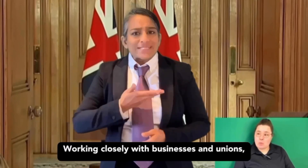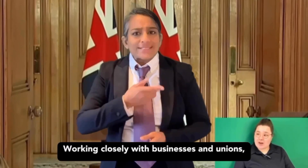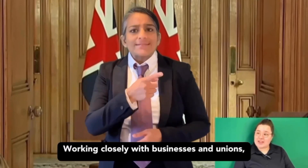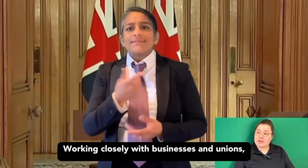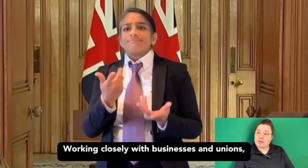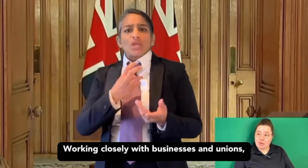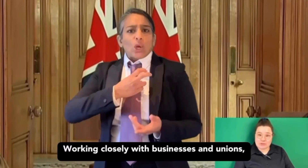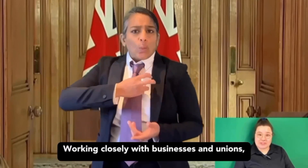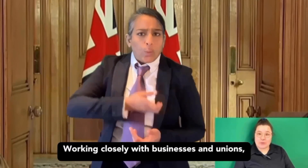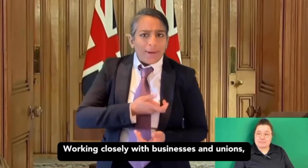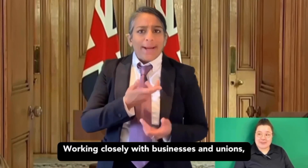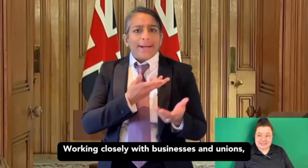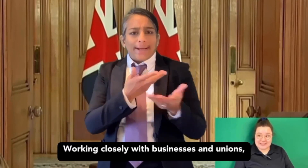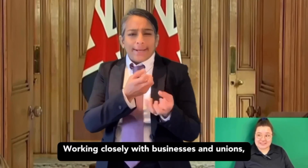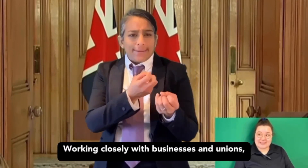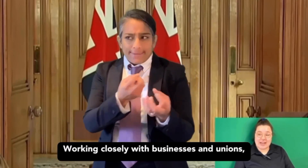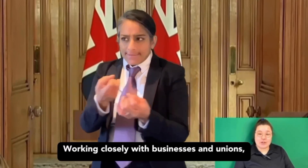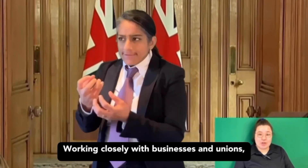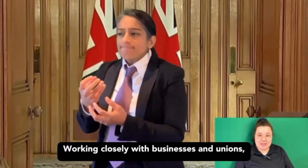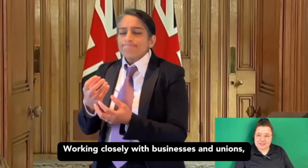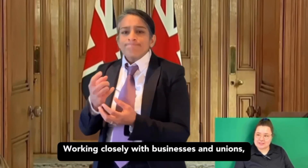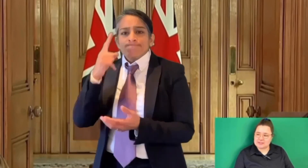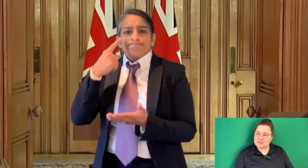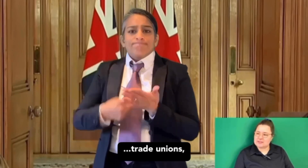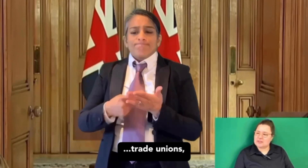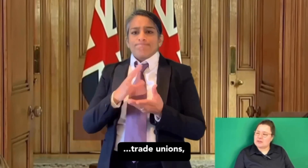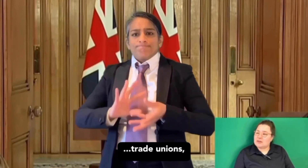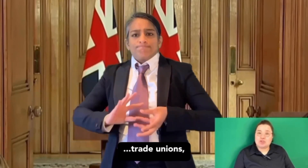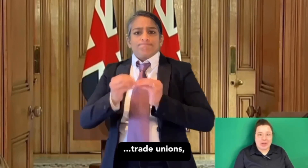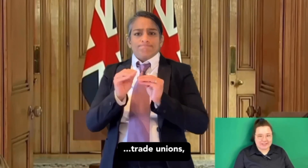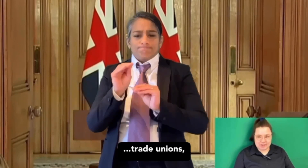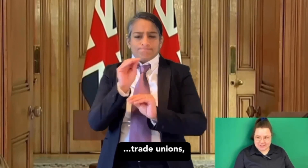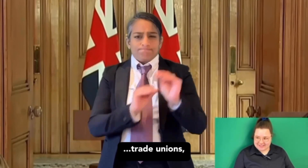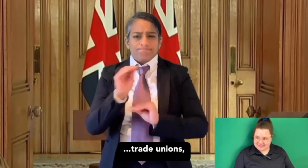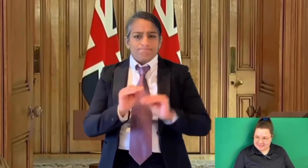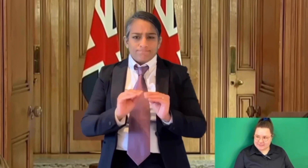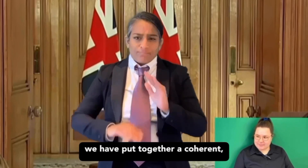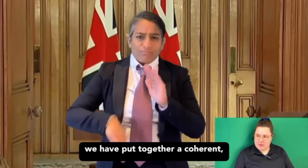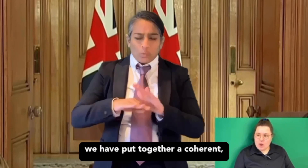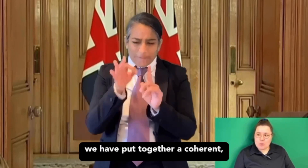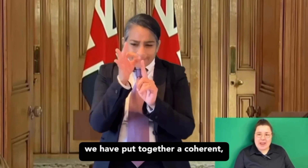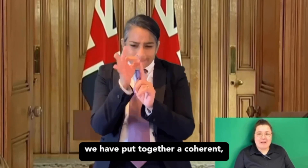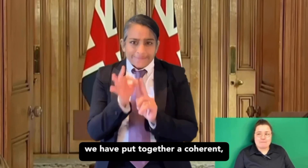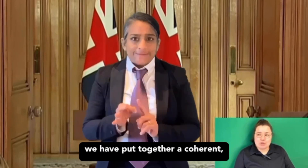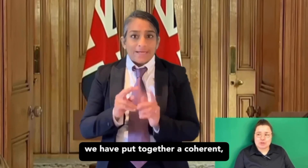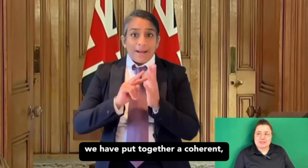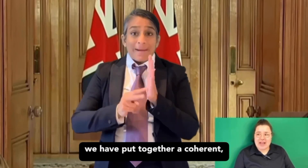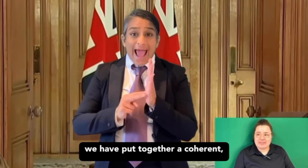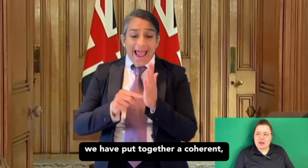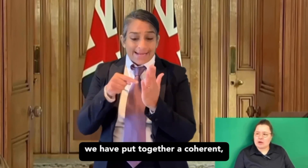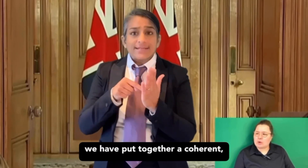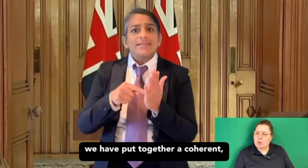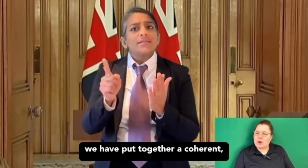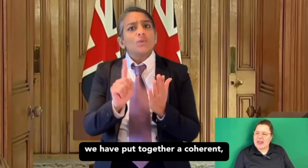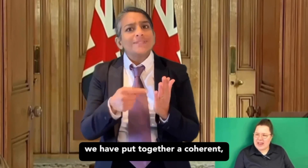working closely with businesses and unions, trade unions. We have put together a